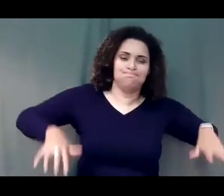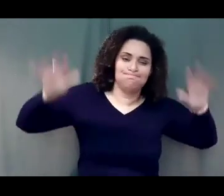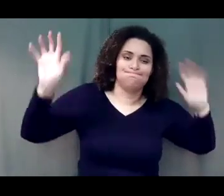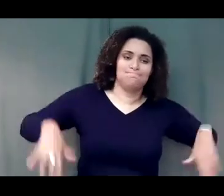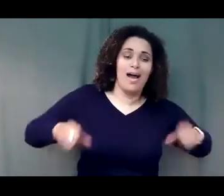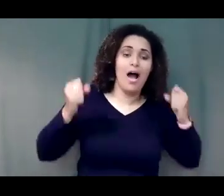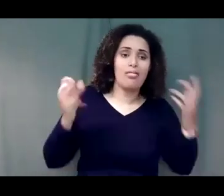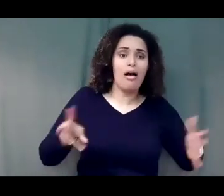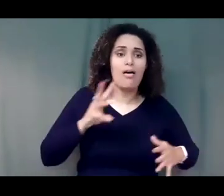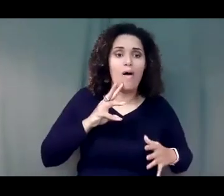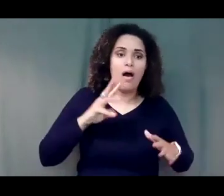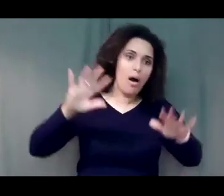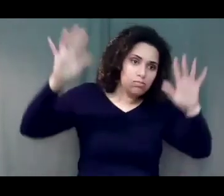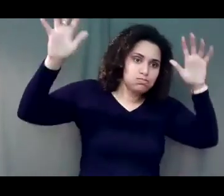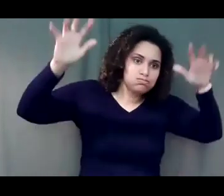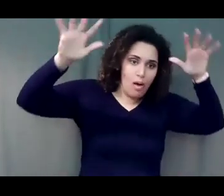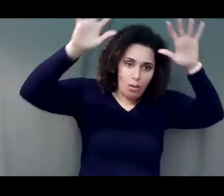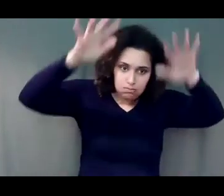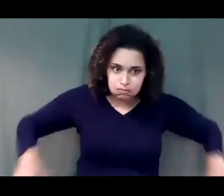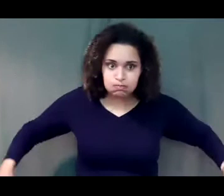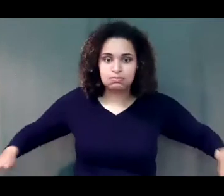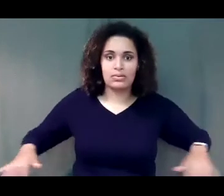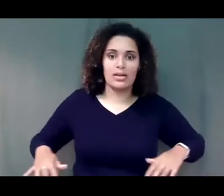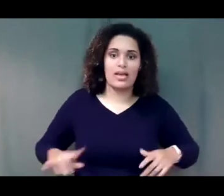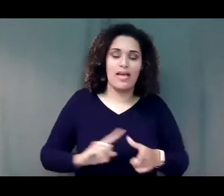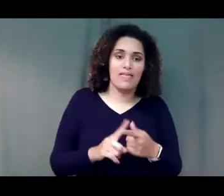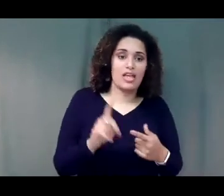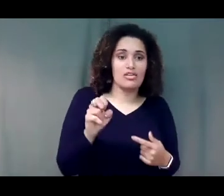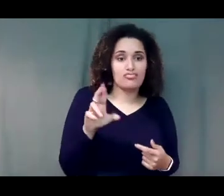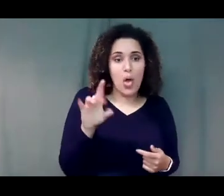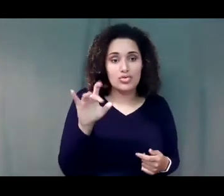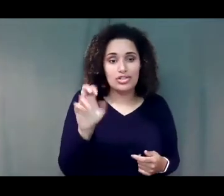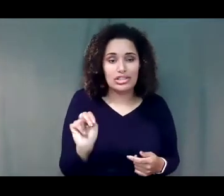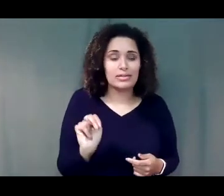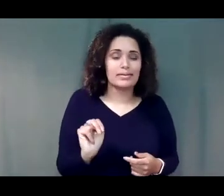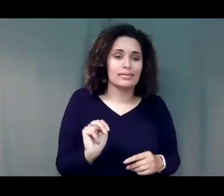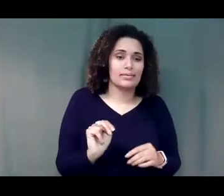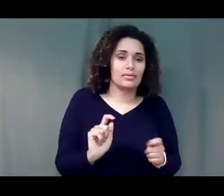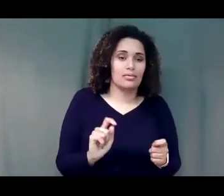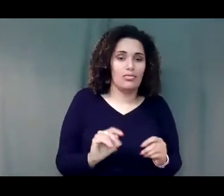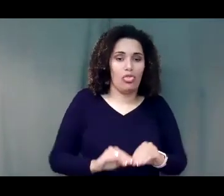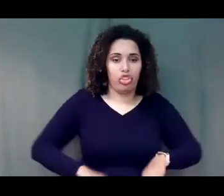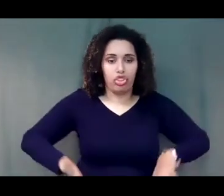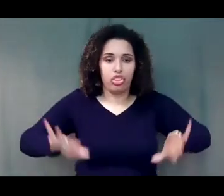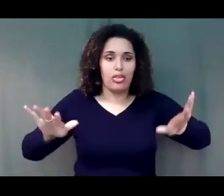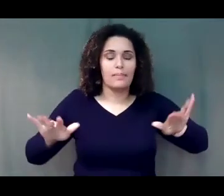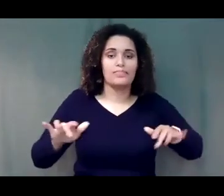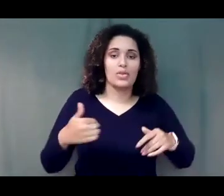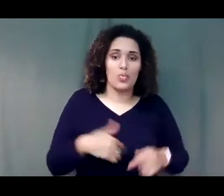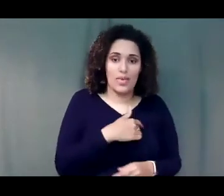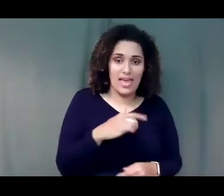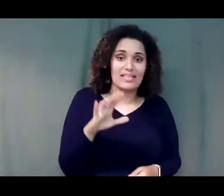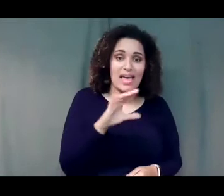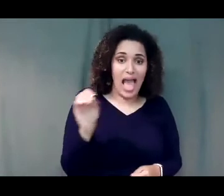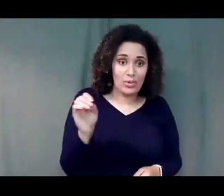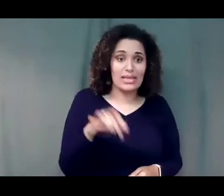runs off at once. And that's when you get erosion and things that we don't really want, we being the county and state